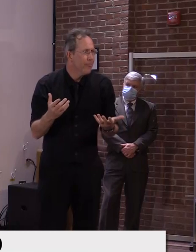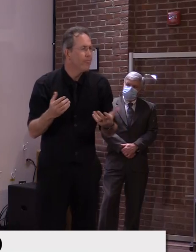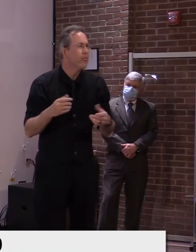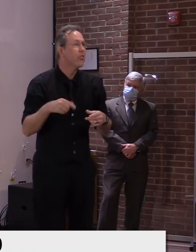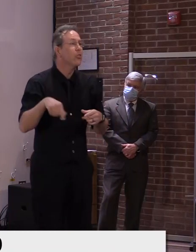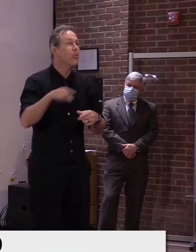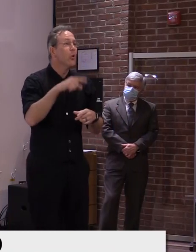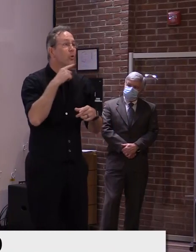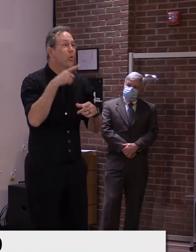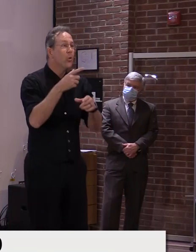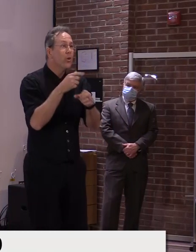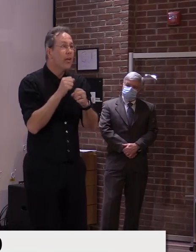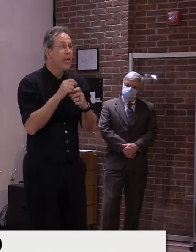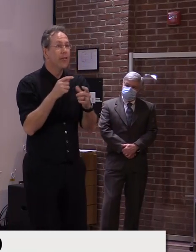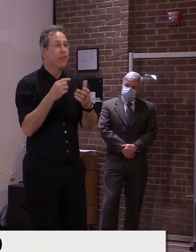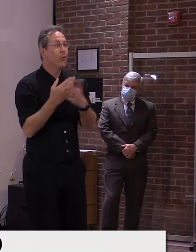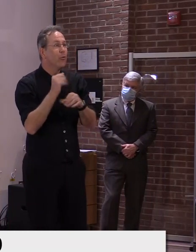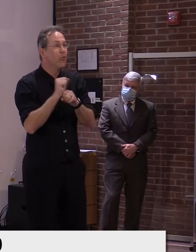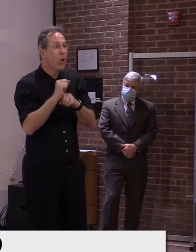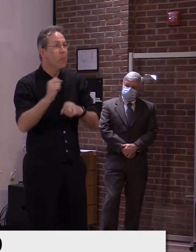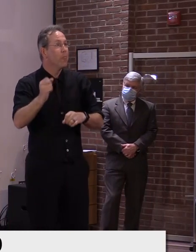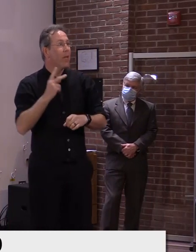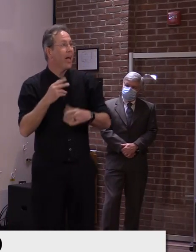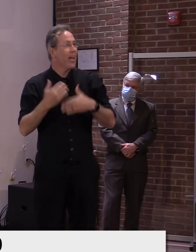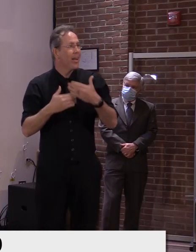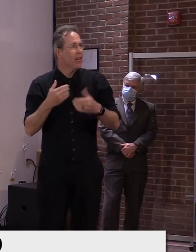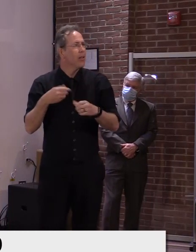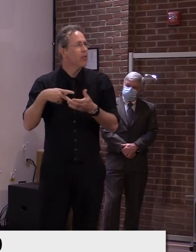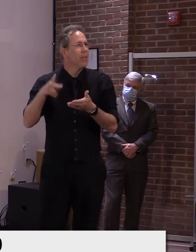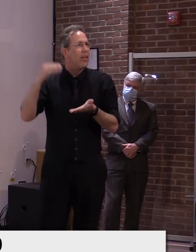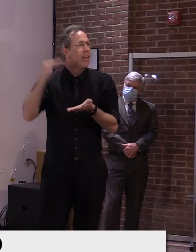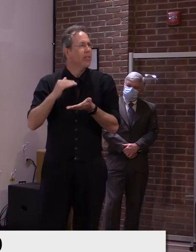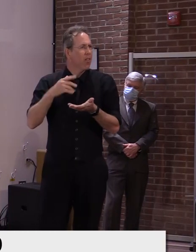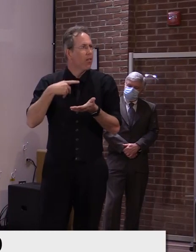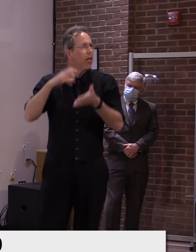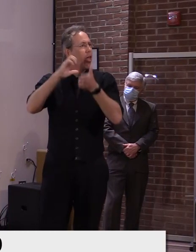moving forward and try and make Vermont more affordable for everyone.